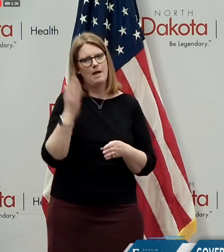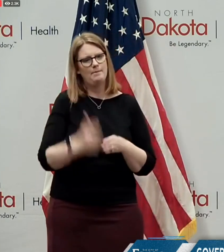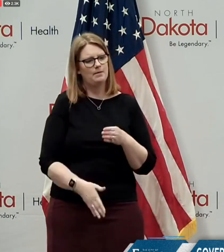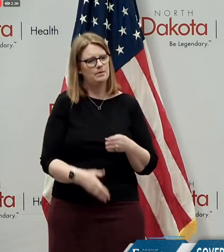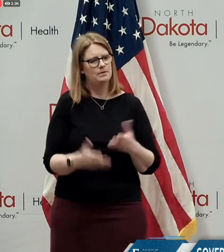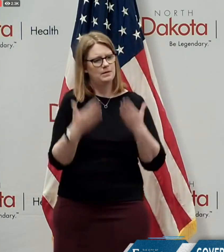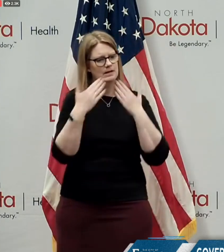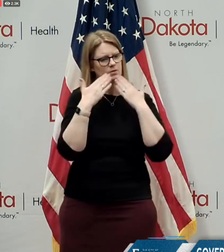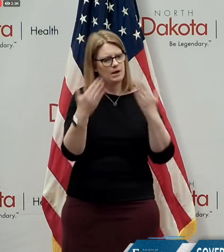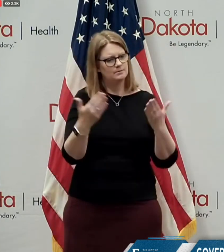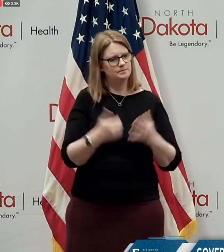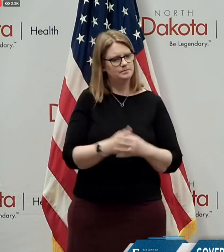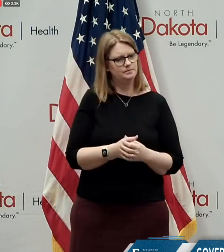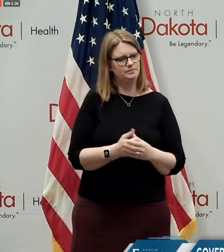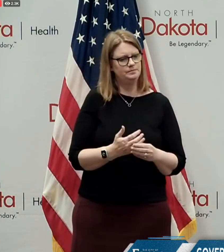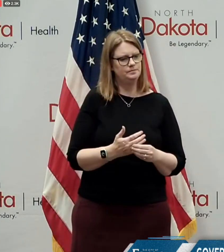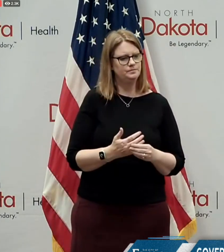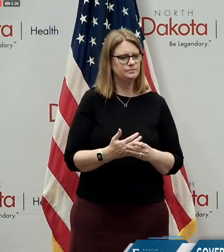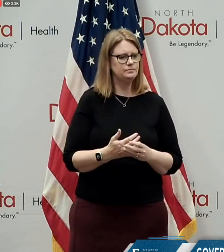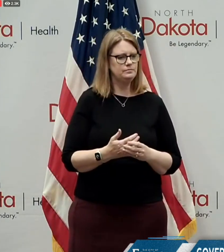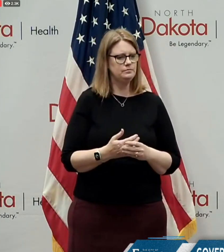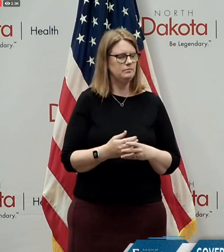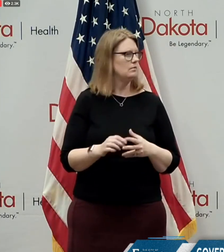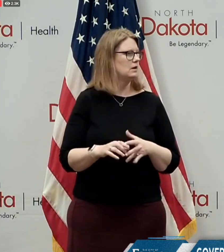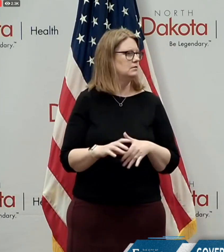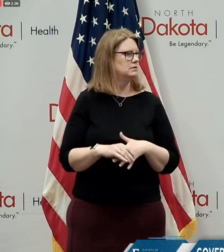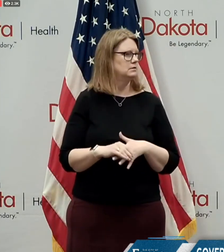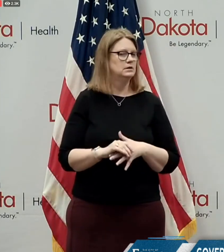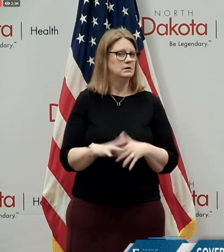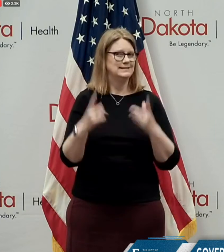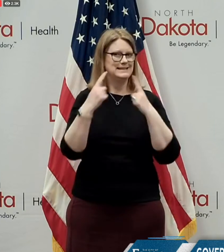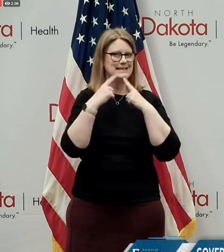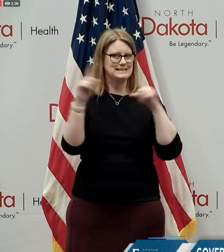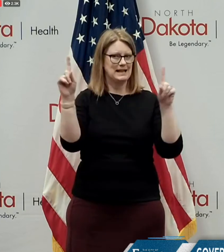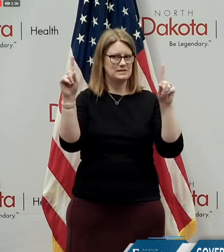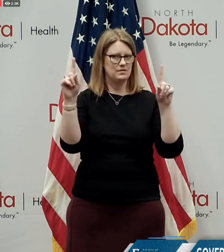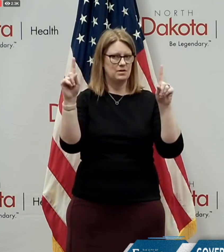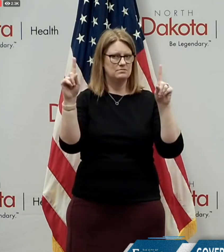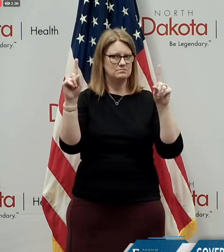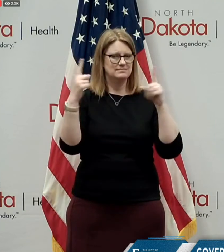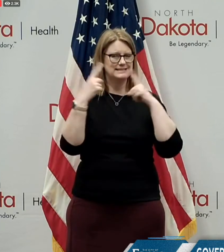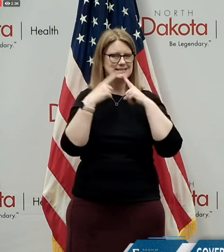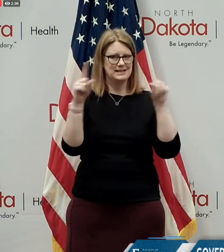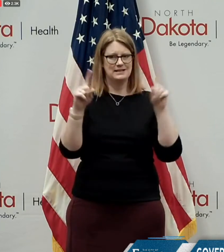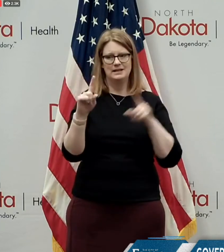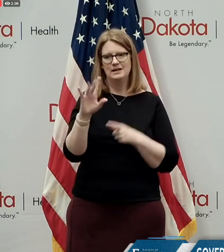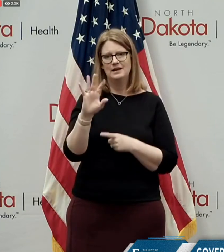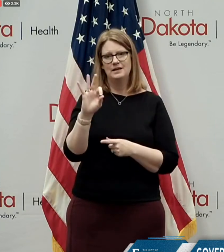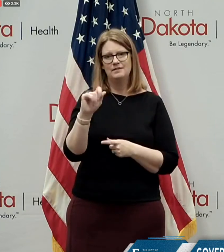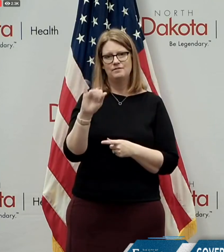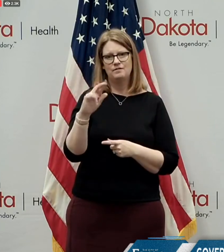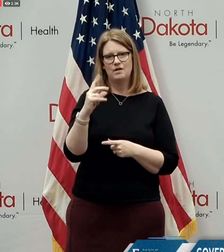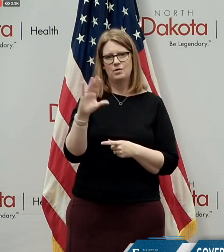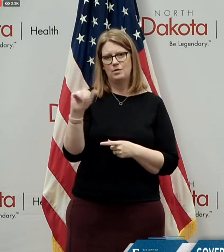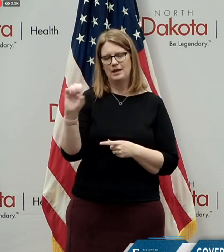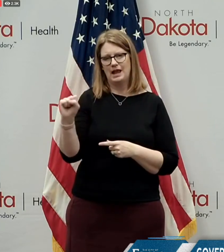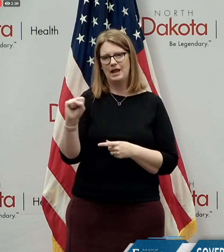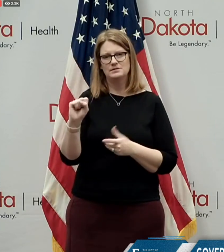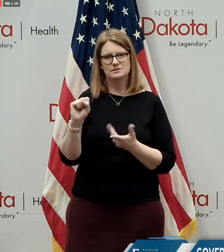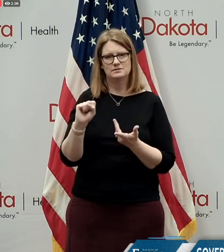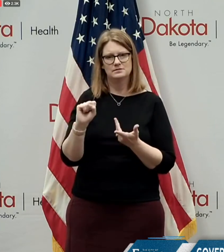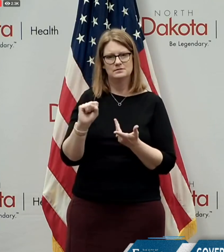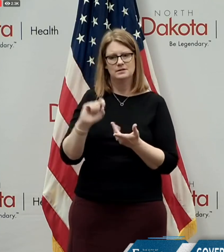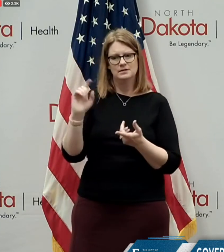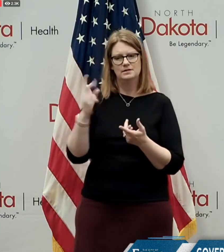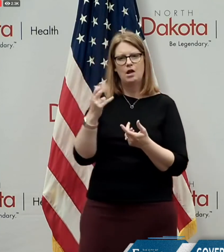our gratitude to the efforts, the successful efforts of the Fargo-Cass Public Health Harm Reduction Division in the state